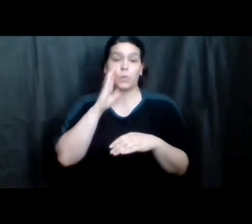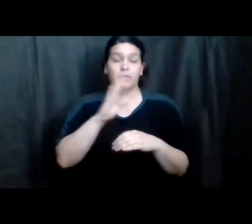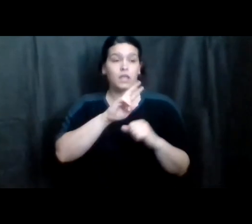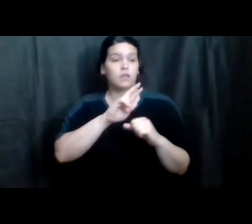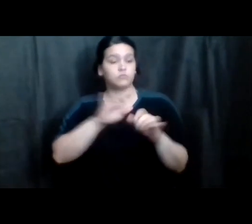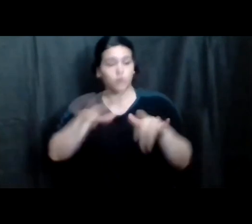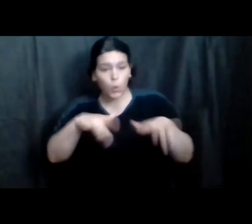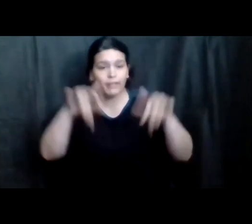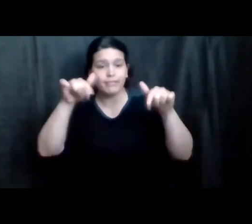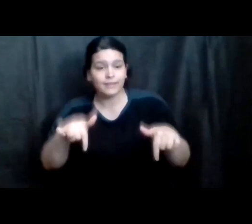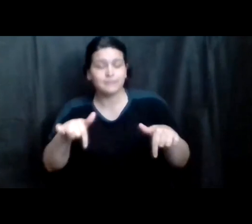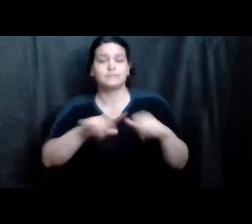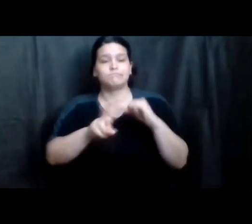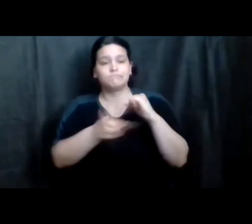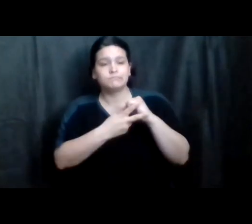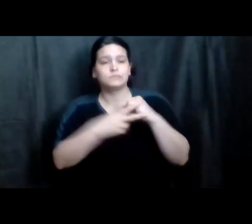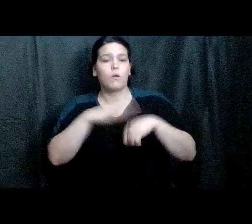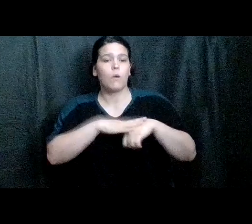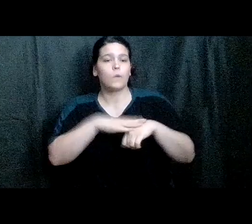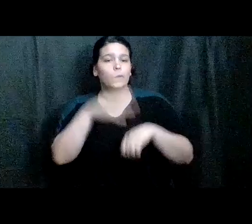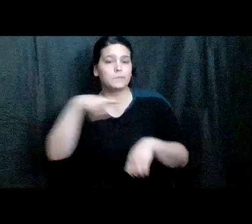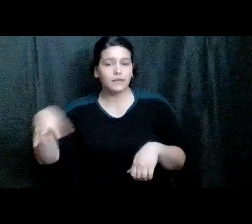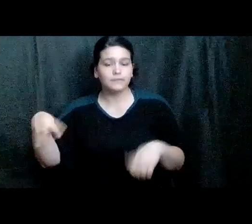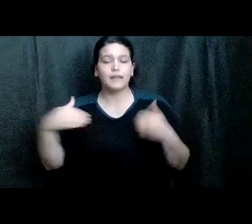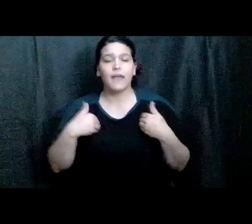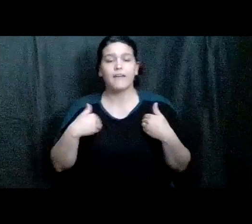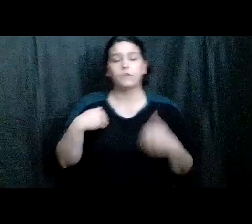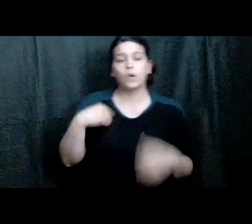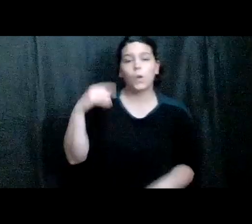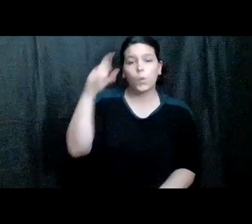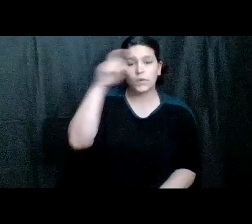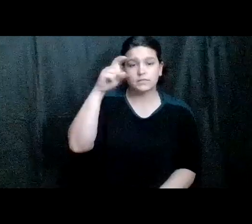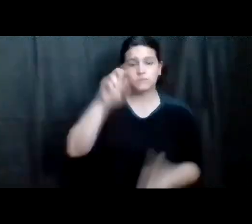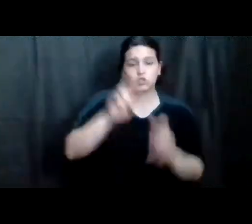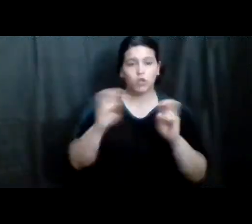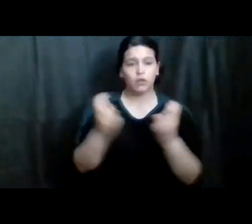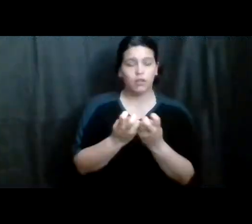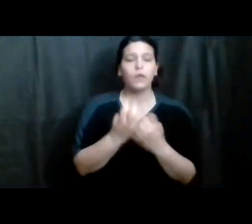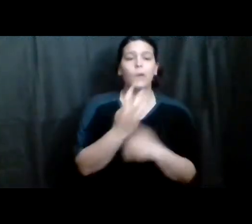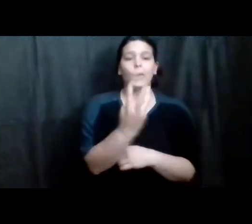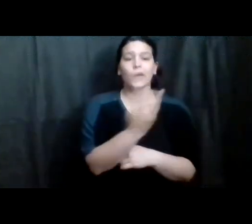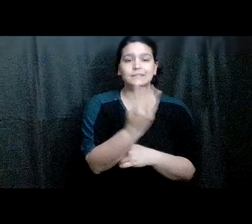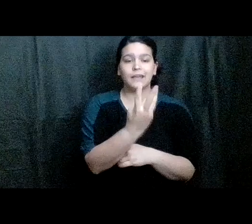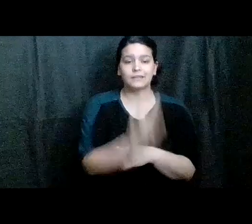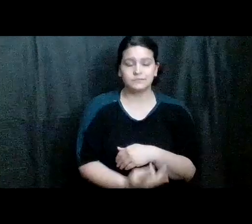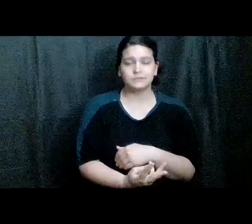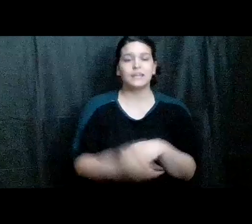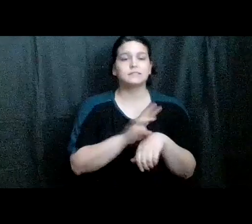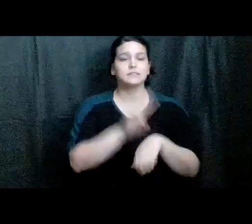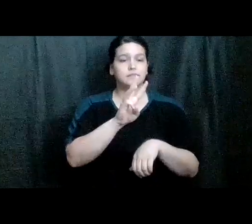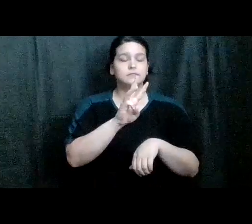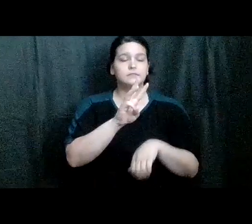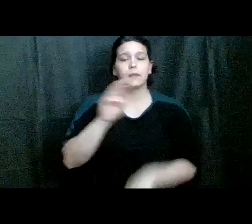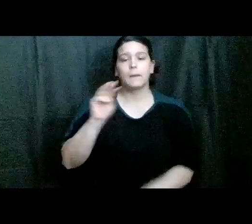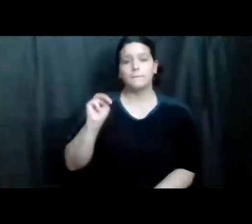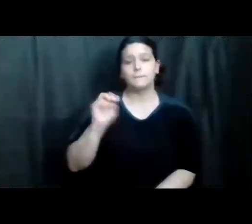on our website. So we have our Wisdom Circle Wednesdays at 6 p.m. Mountain Standard Time. And